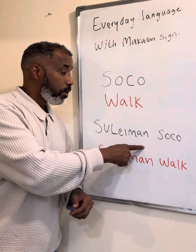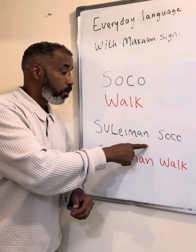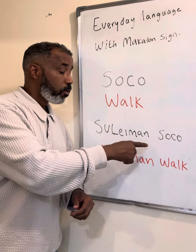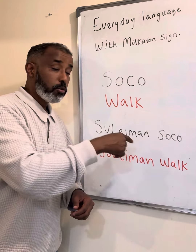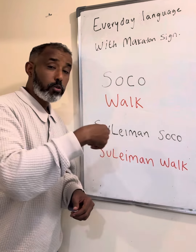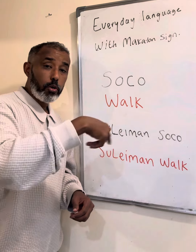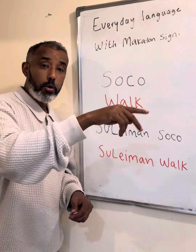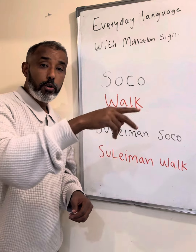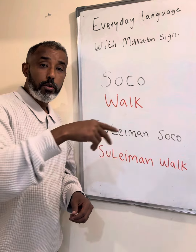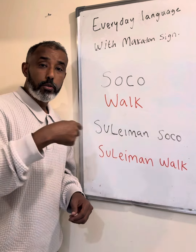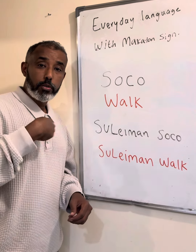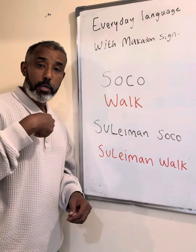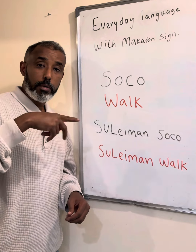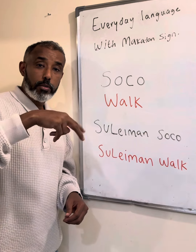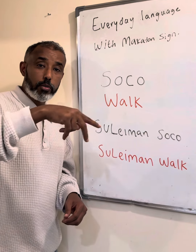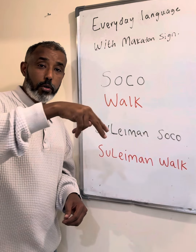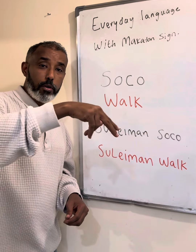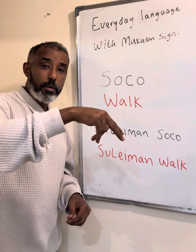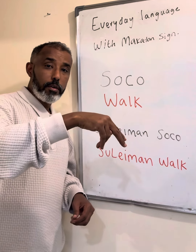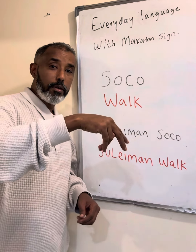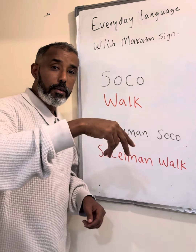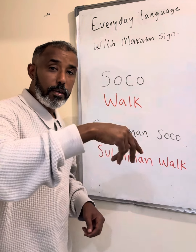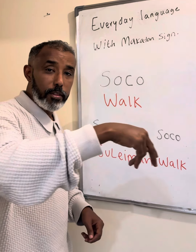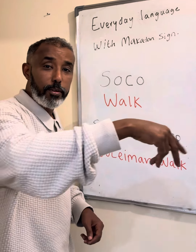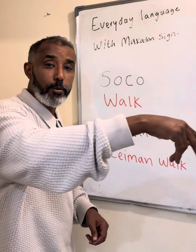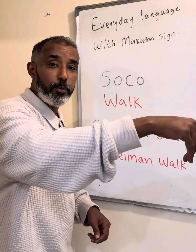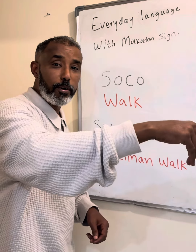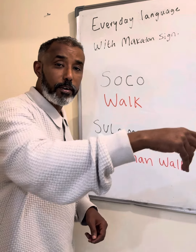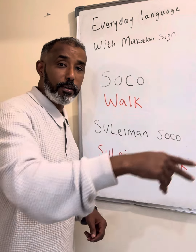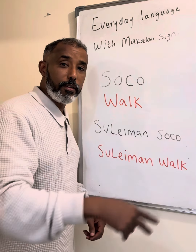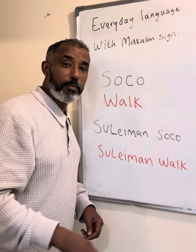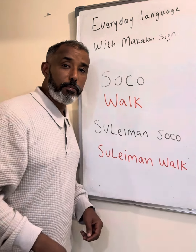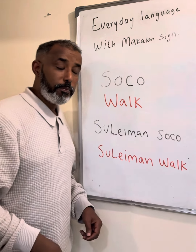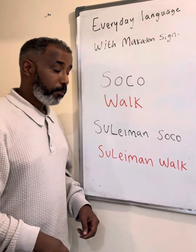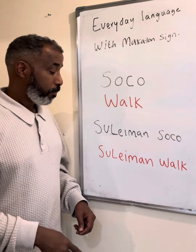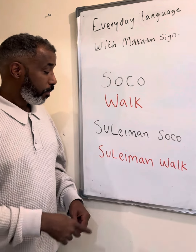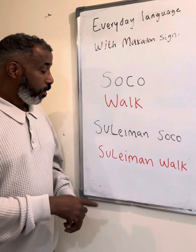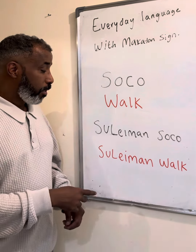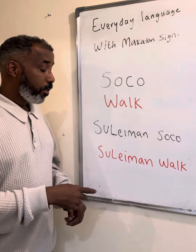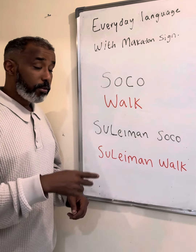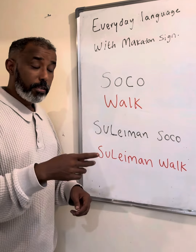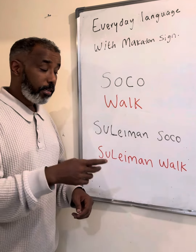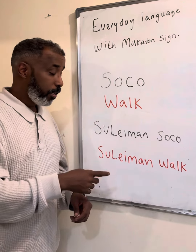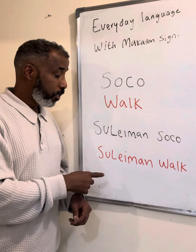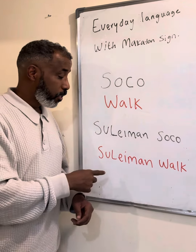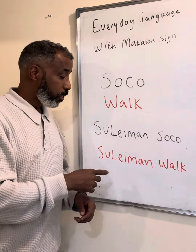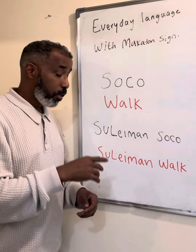Suleiman Su'a. Suleiman Su'a. And then you walk. And then I'll say in English.